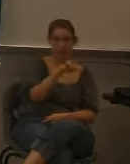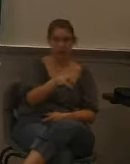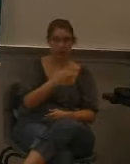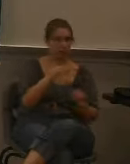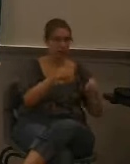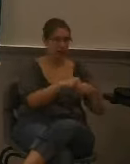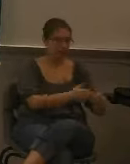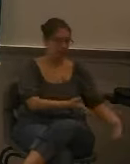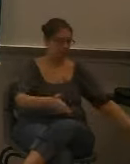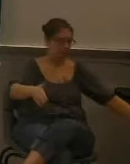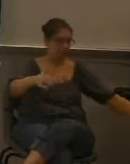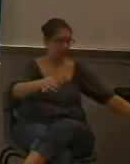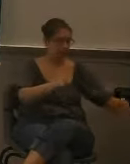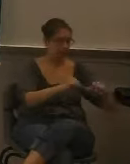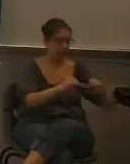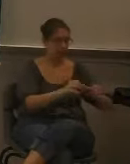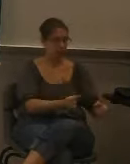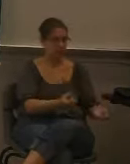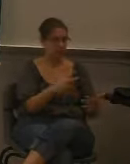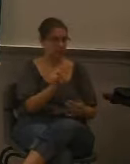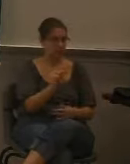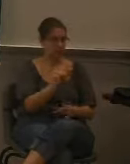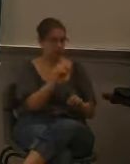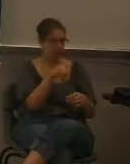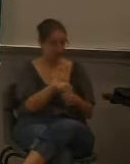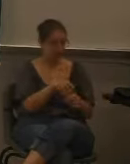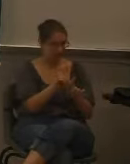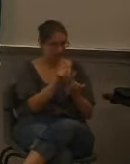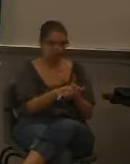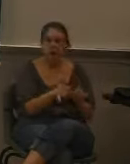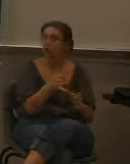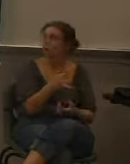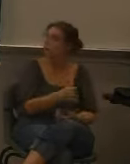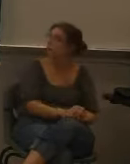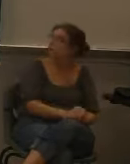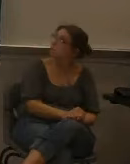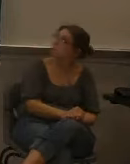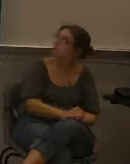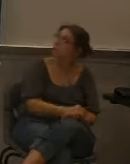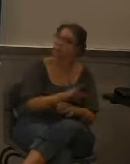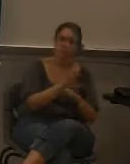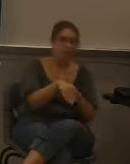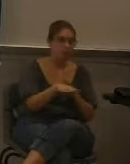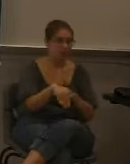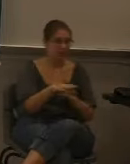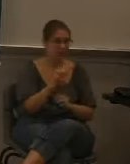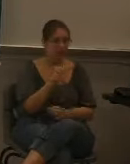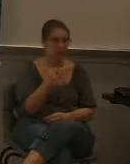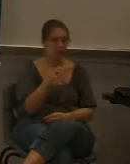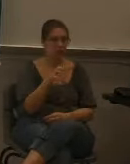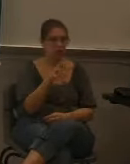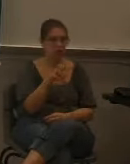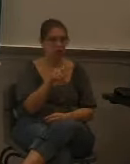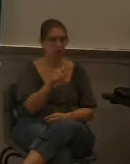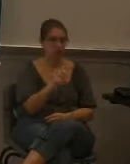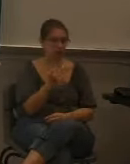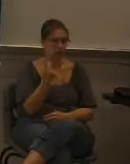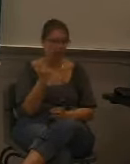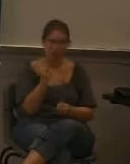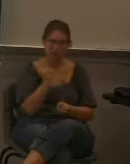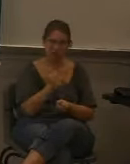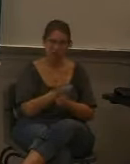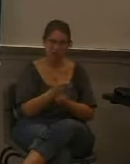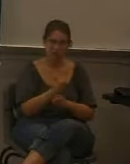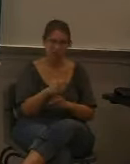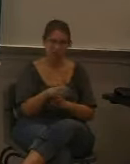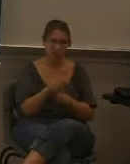catch all the stuff and measure how much nitrogen was going in there. The beaver excretion one was a little difficult because